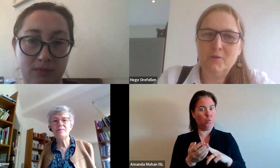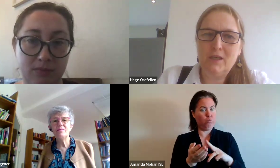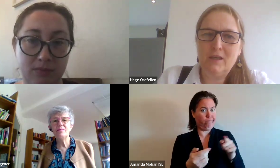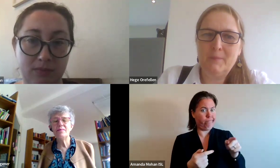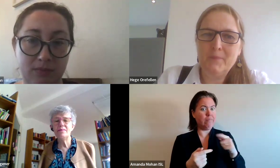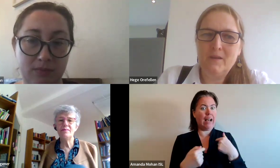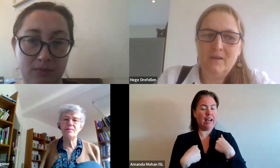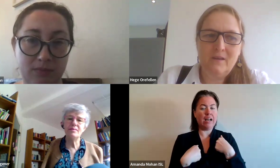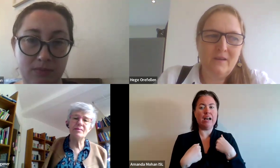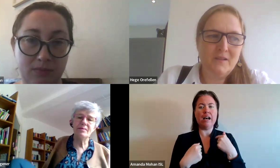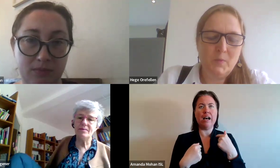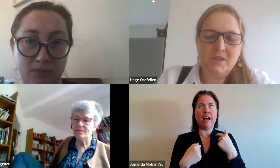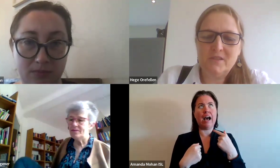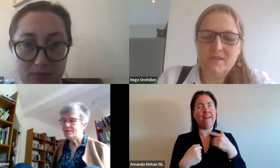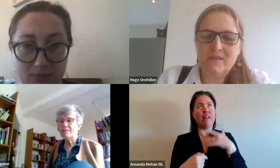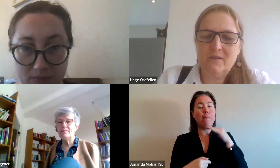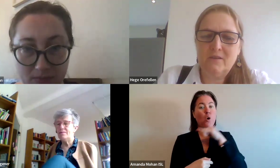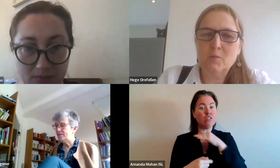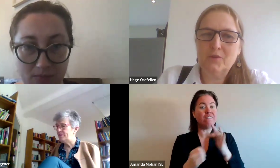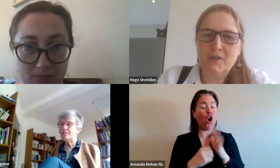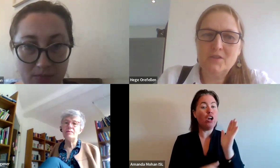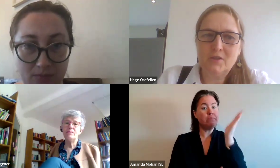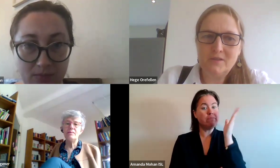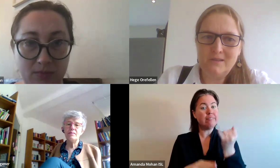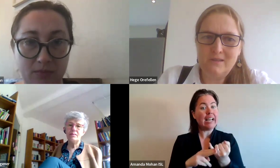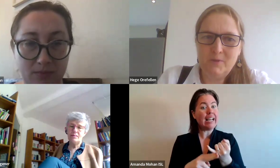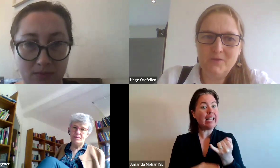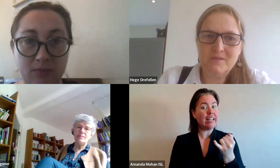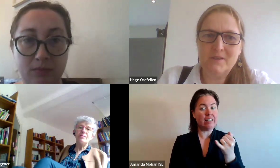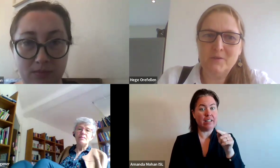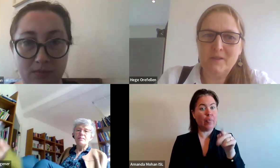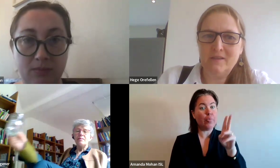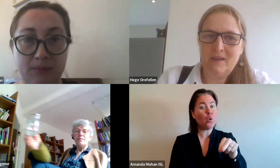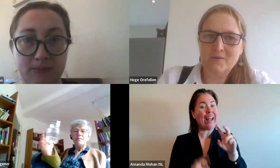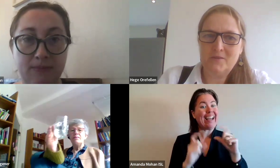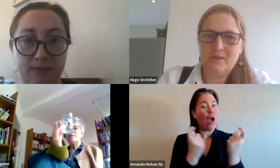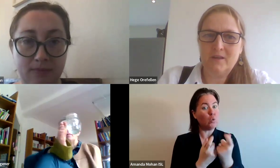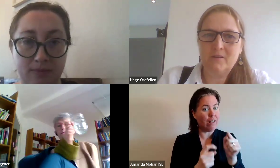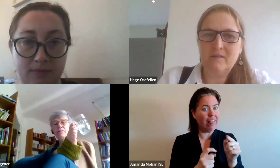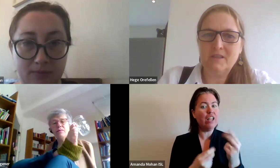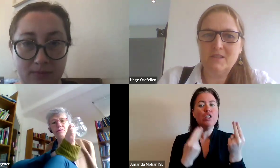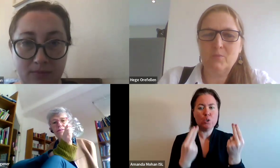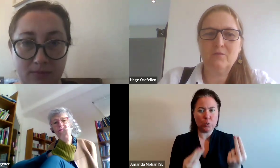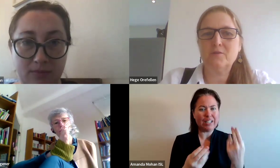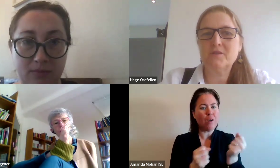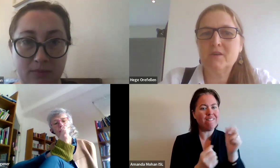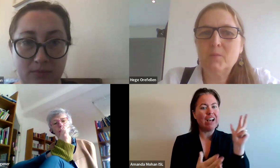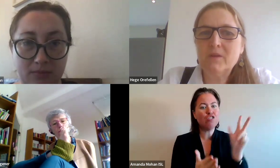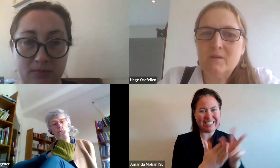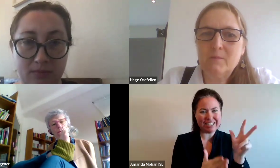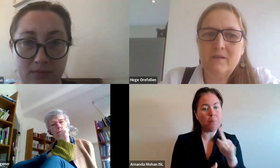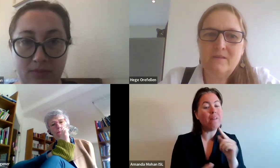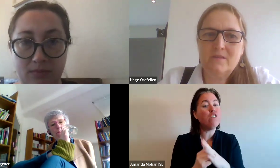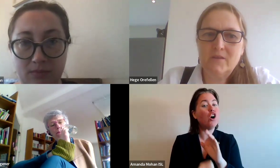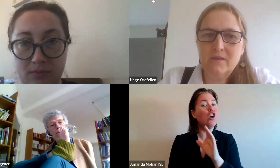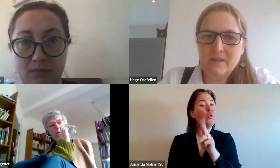are doing speeches at the Human Rights Council, because there you need the ECOSOC accreditation, but for the